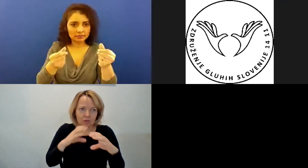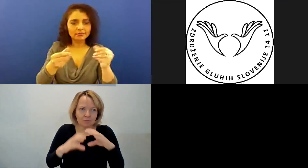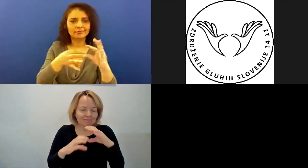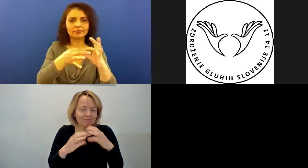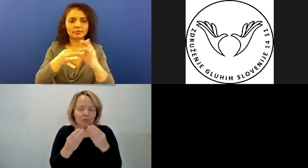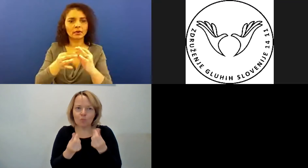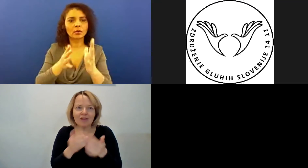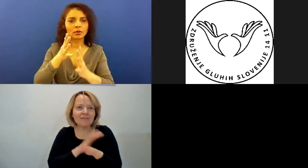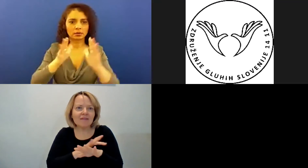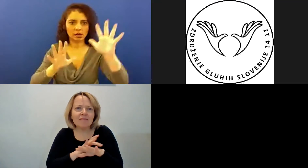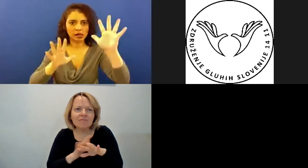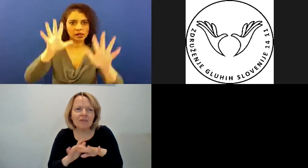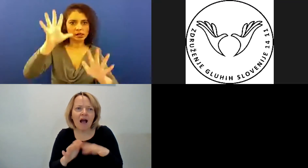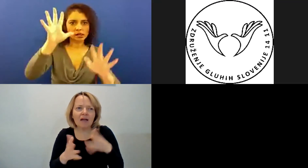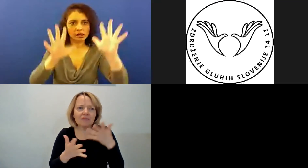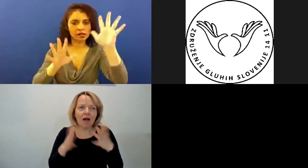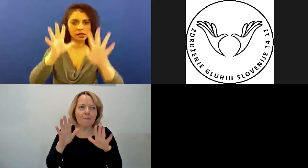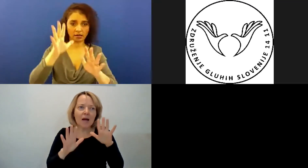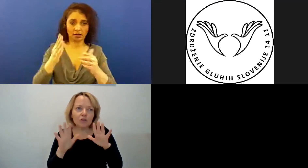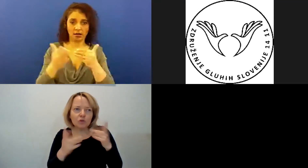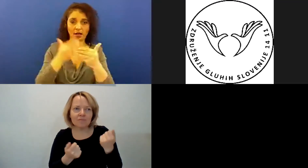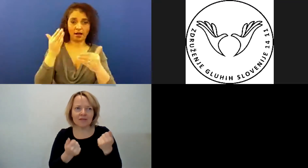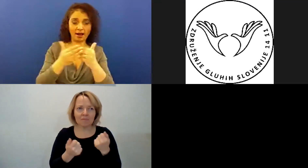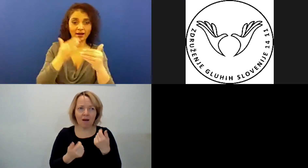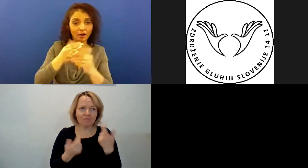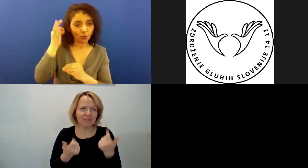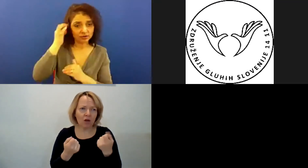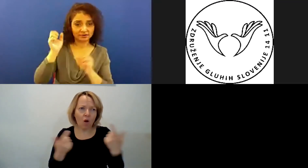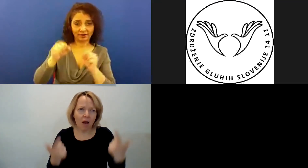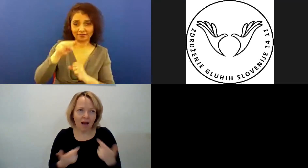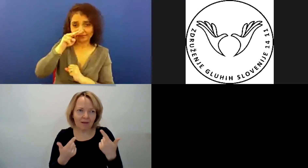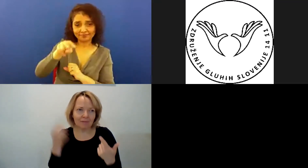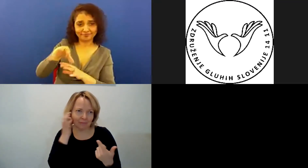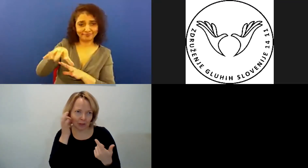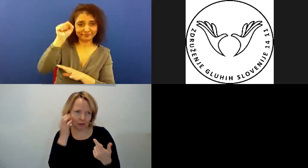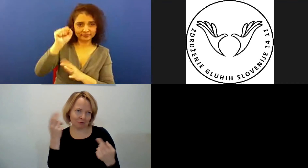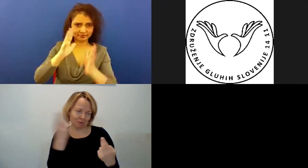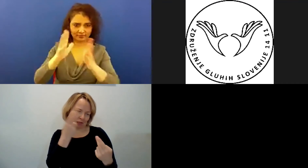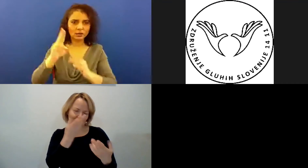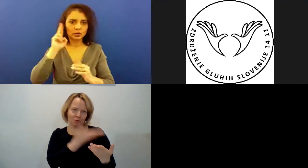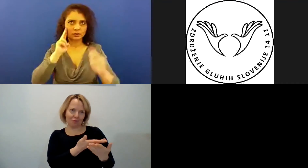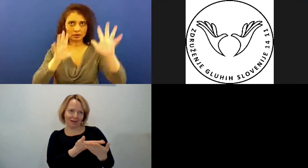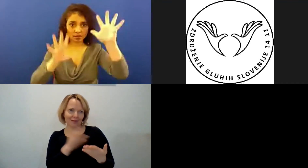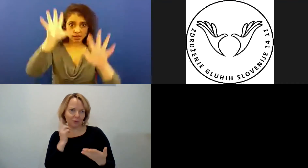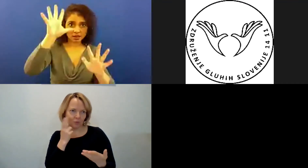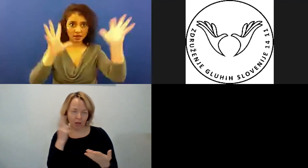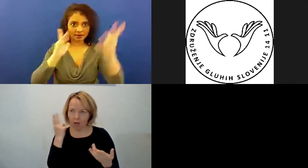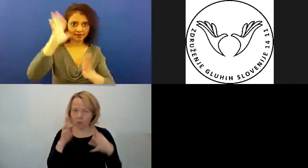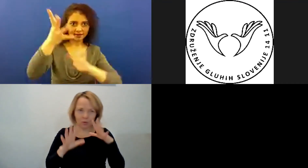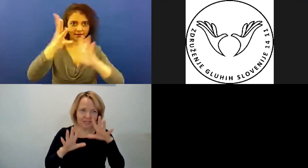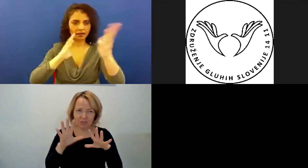is beautiful. When we meet hearing Roma people, it becomes a very impoverished